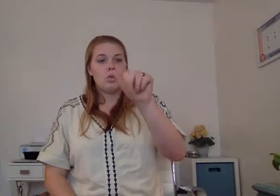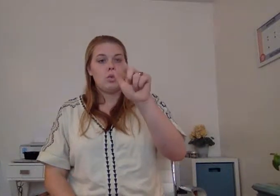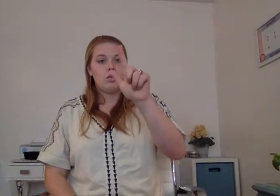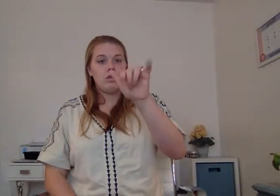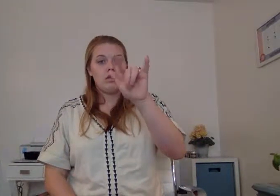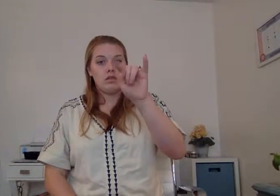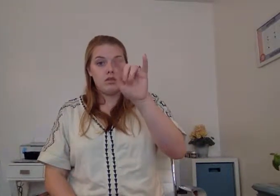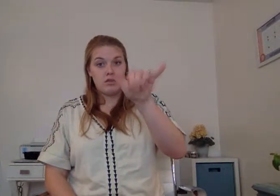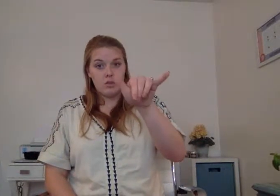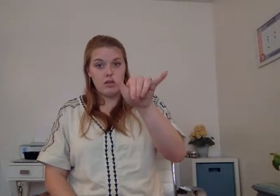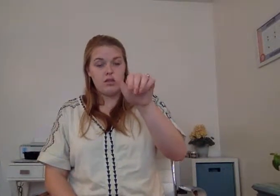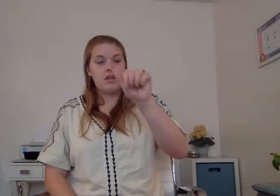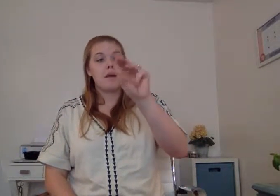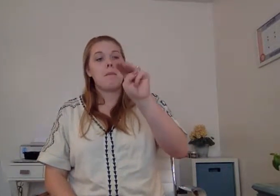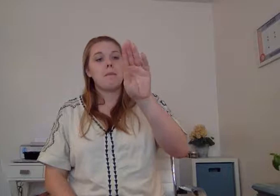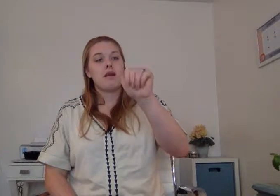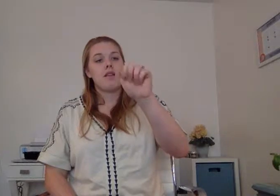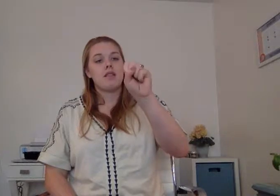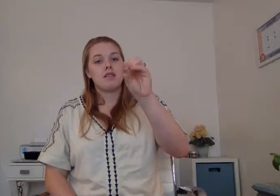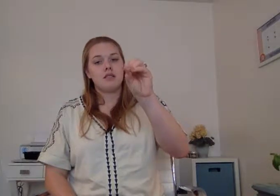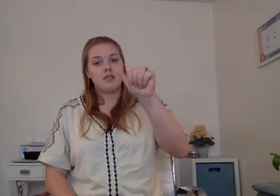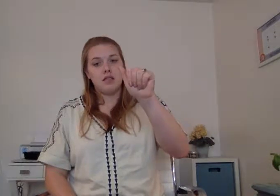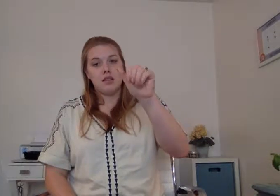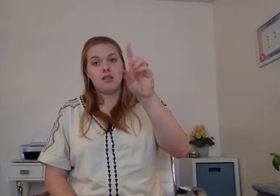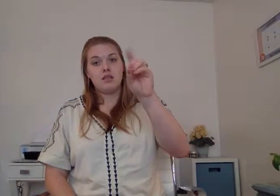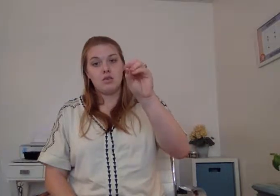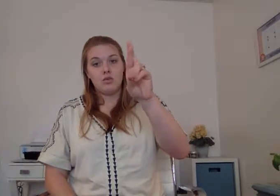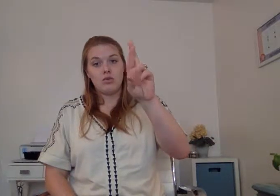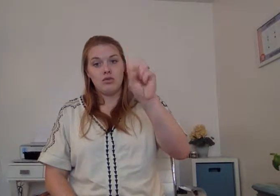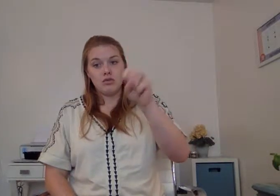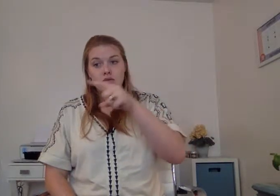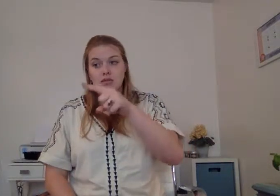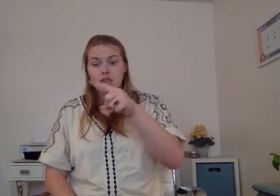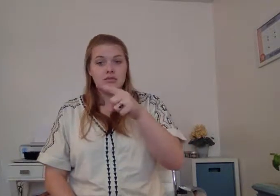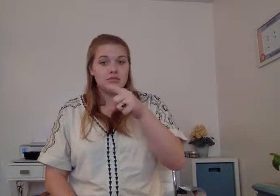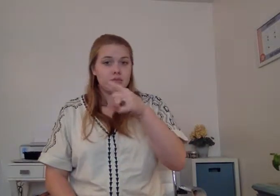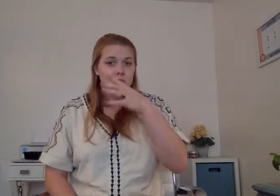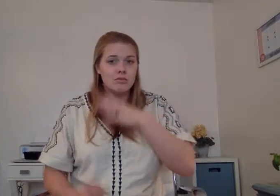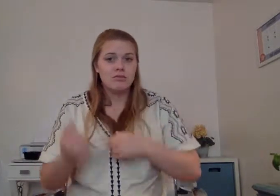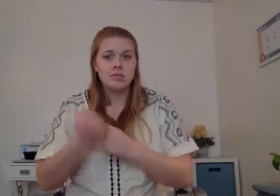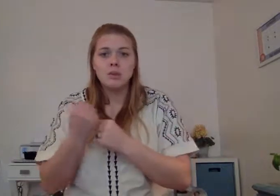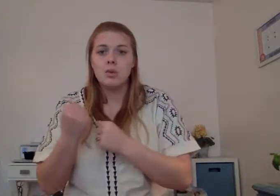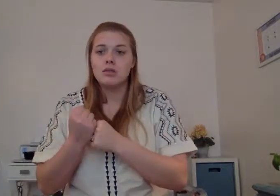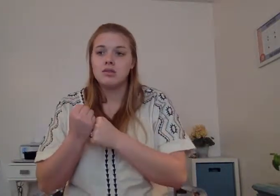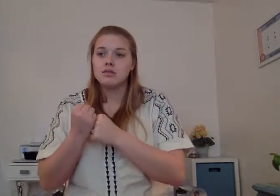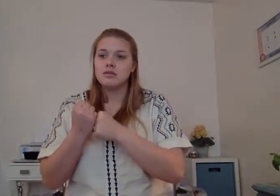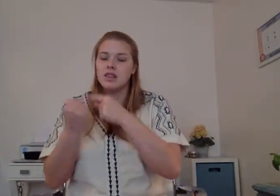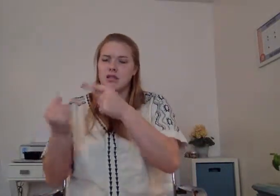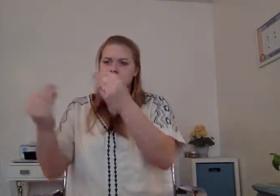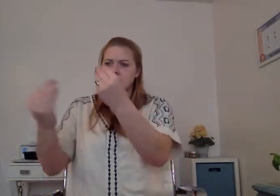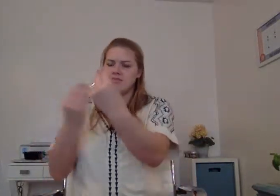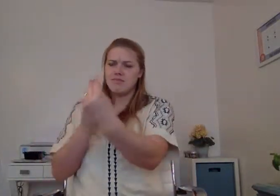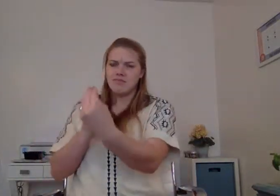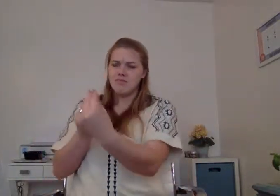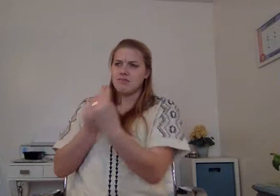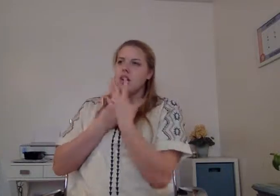it, but they are the inadvertent feminists who are changing the world today. We need more of